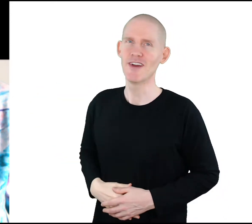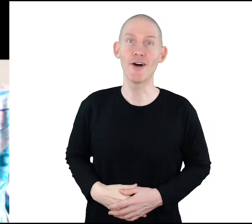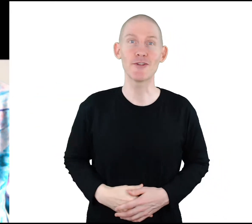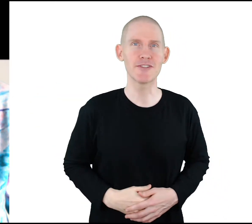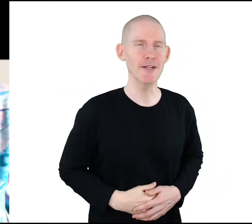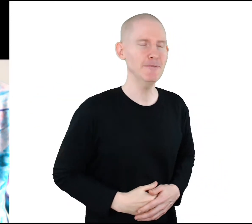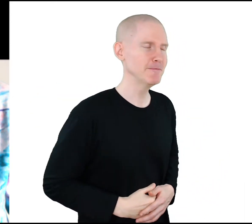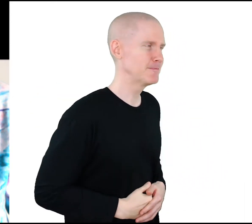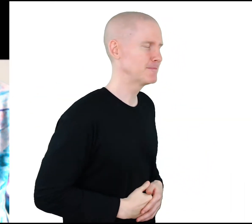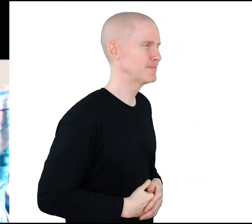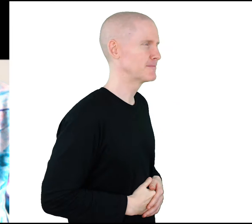Other side.